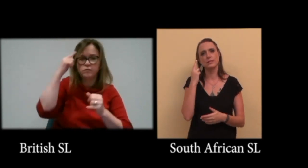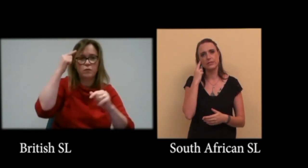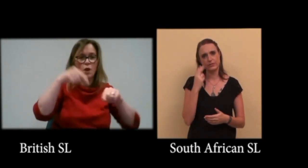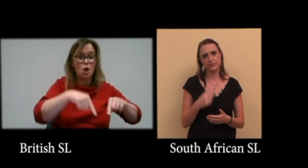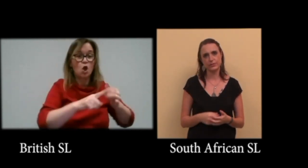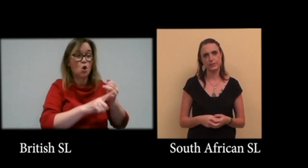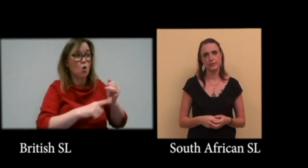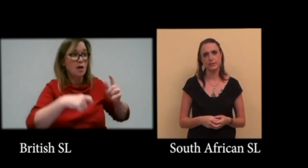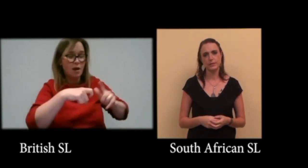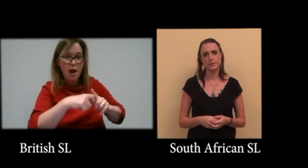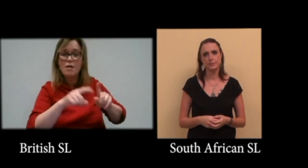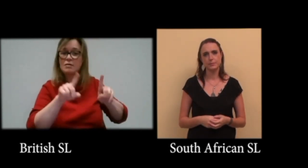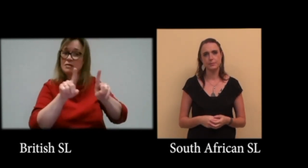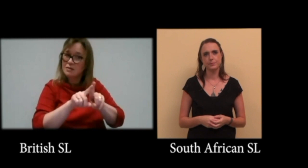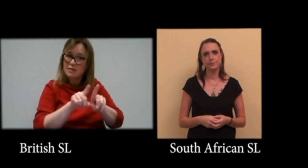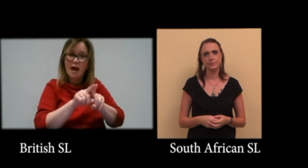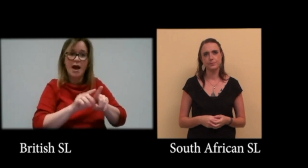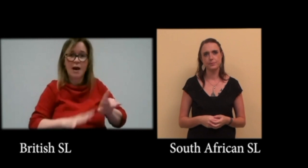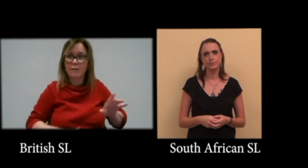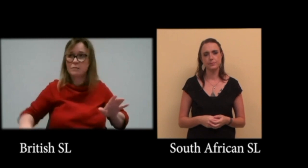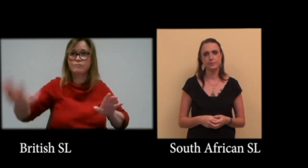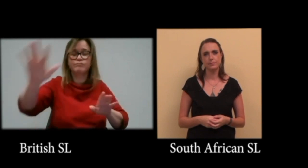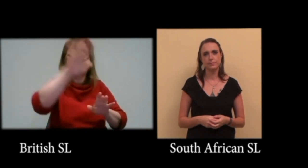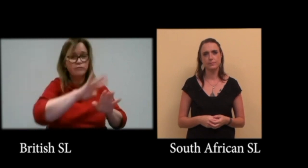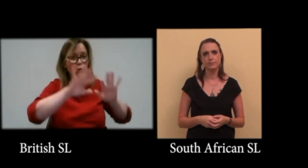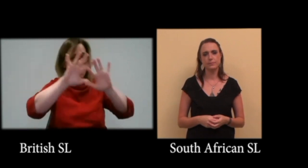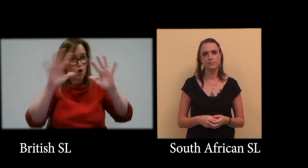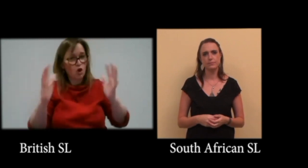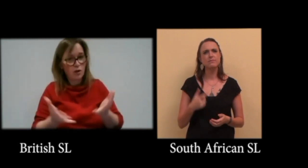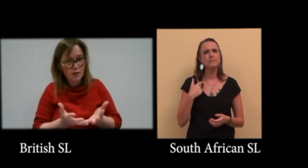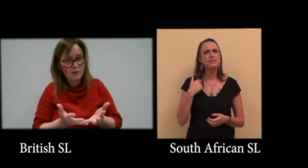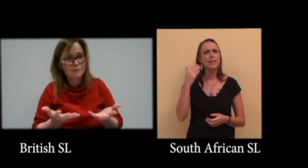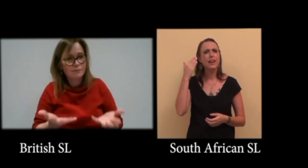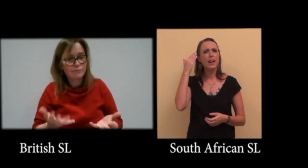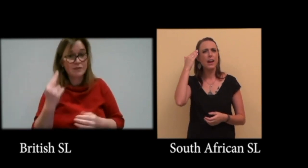one for deaf people.